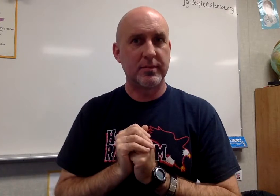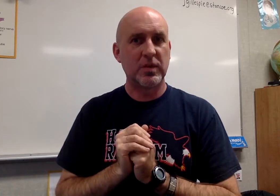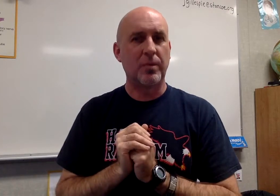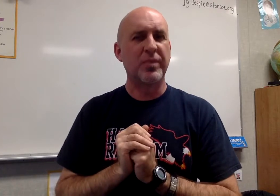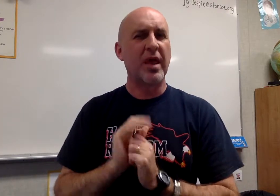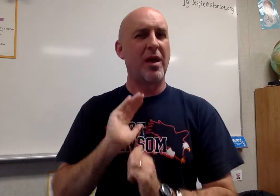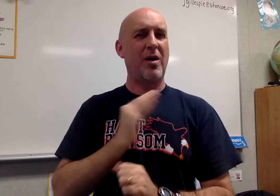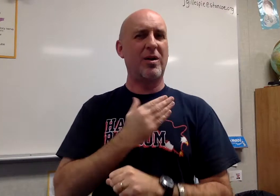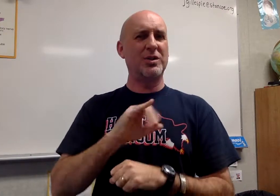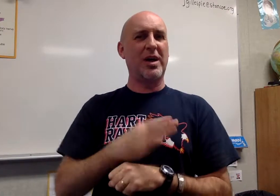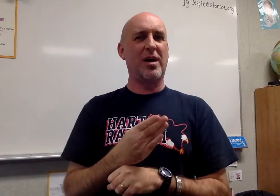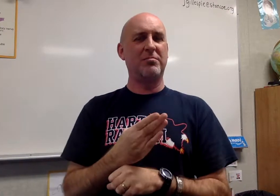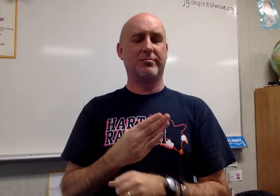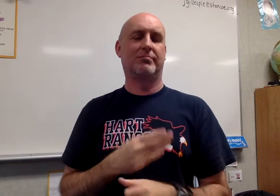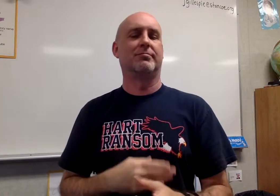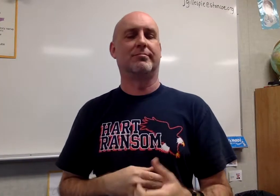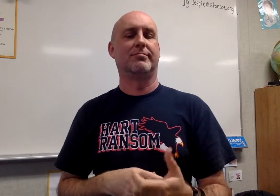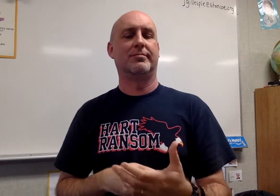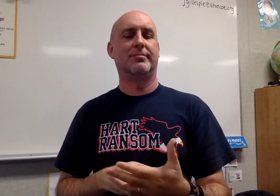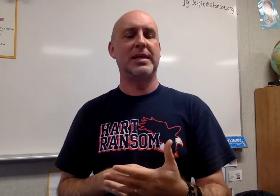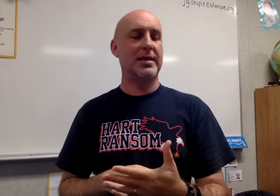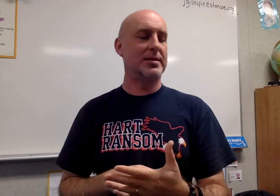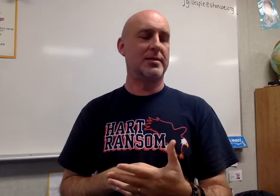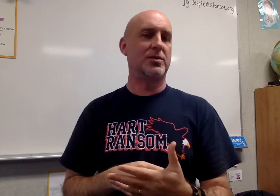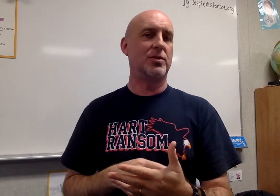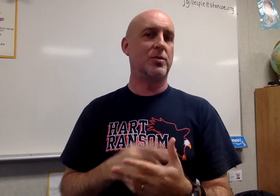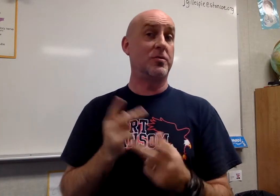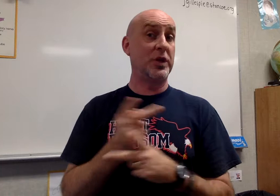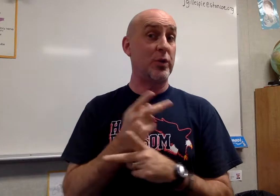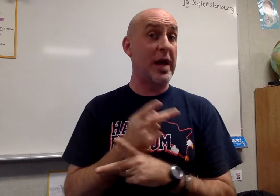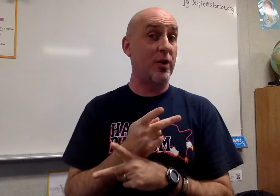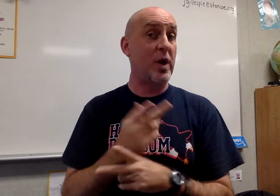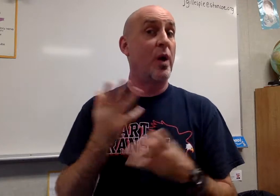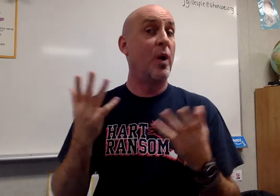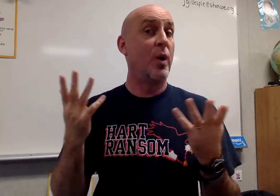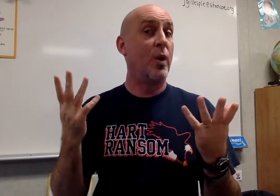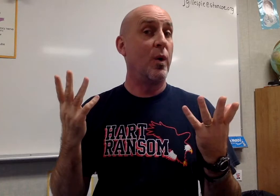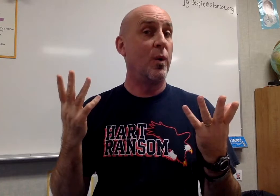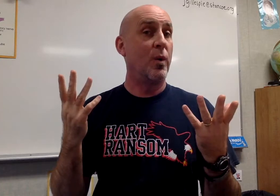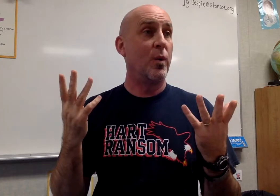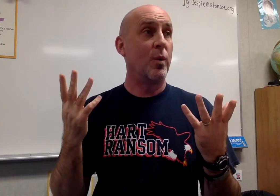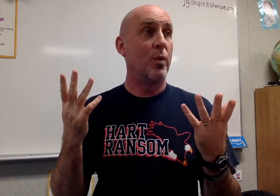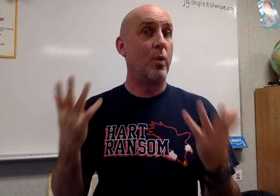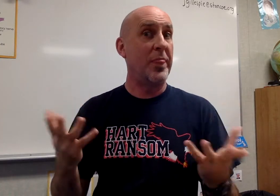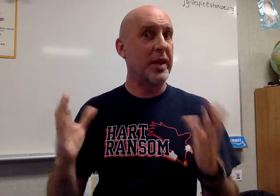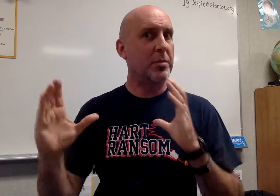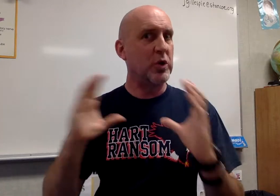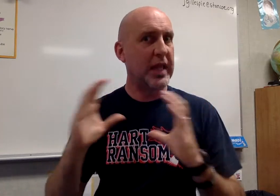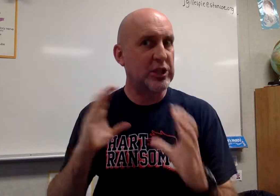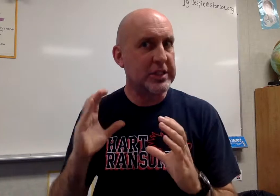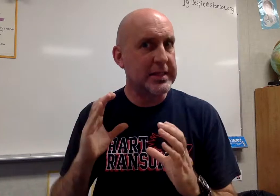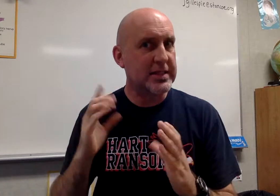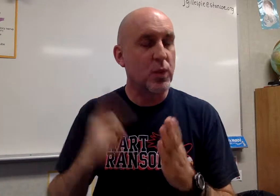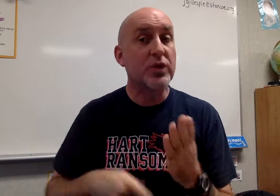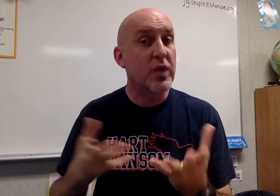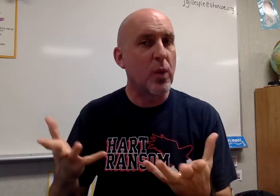So our job is to figure out what the communication is, what do they